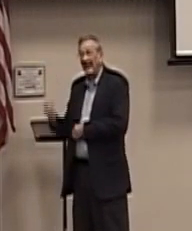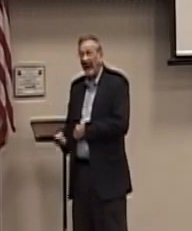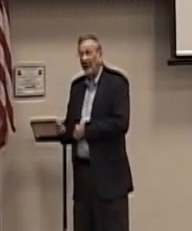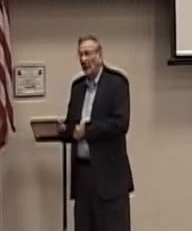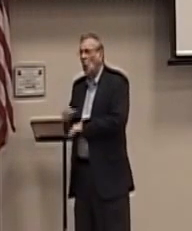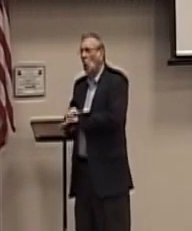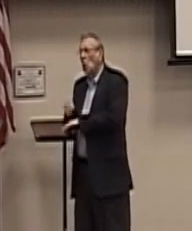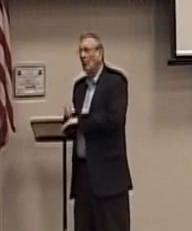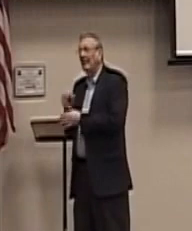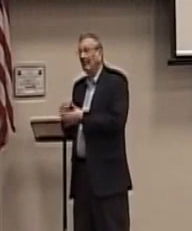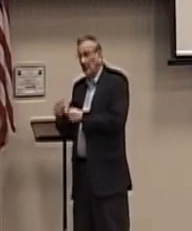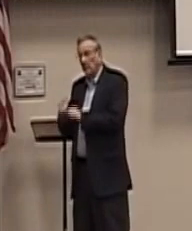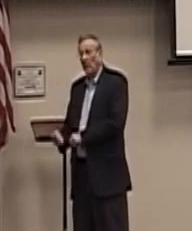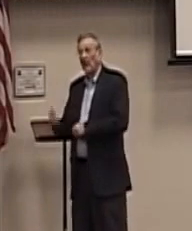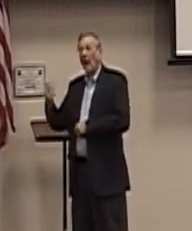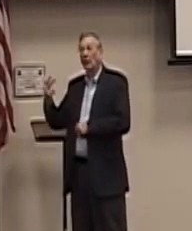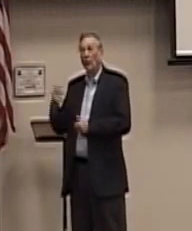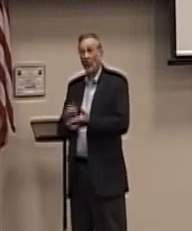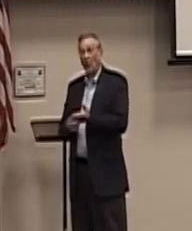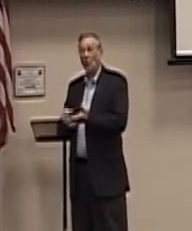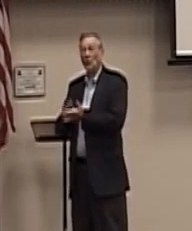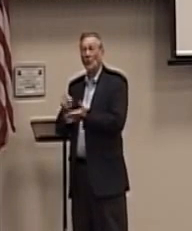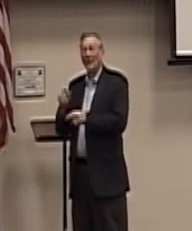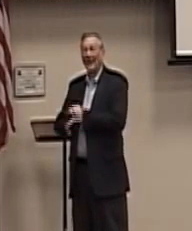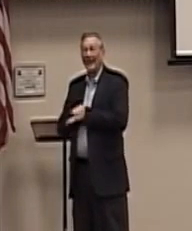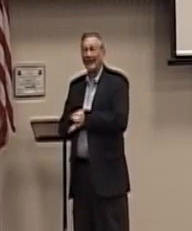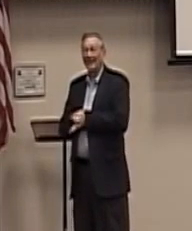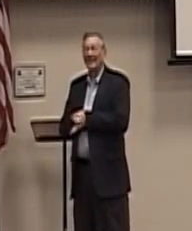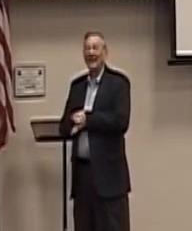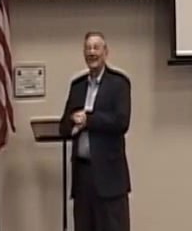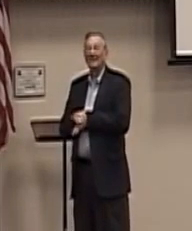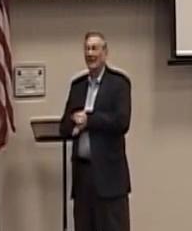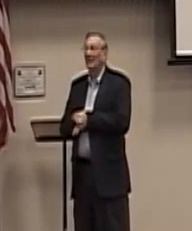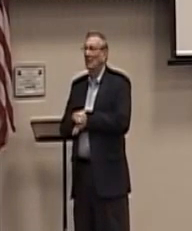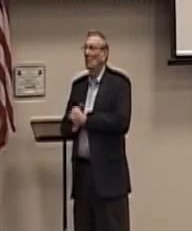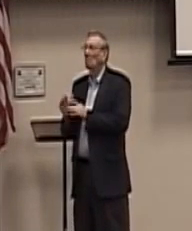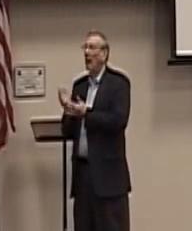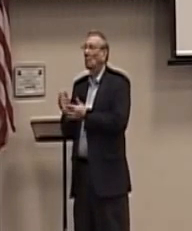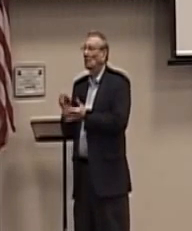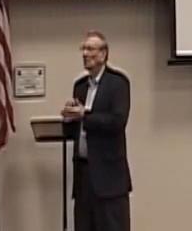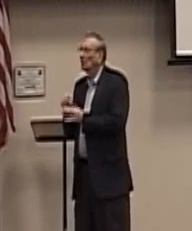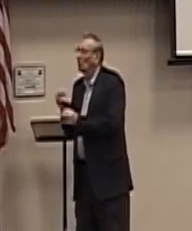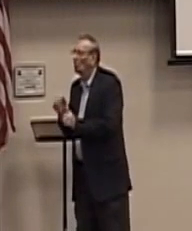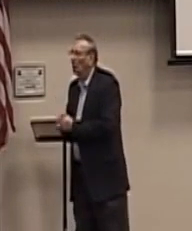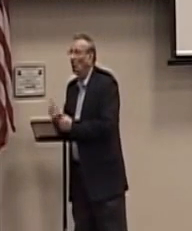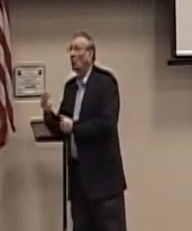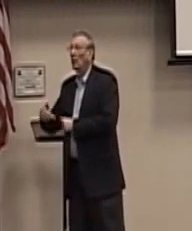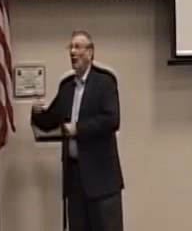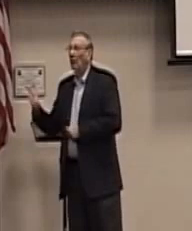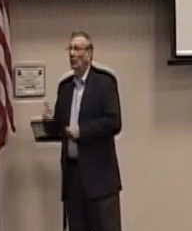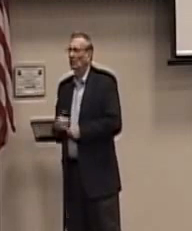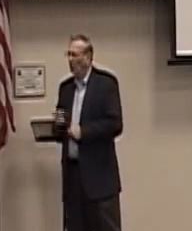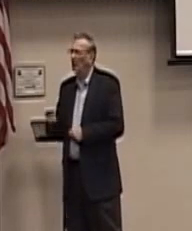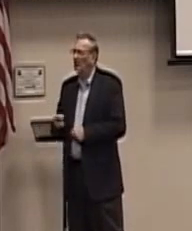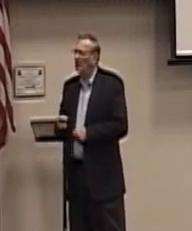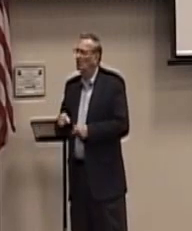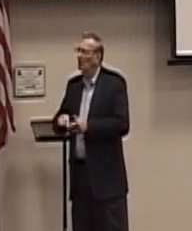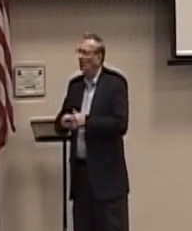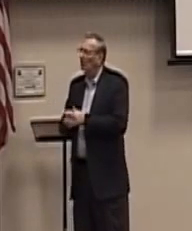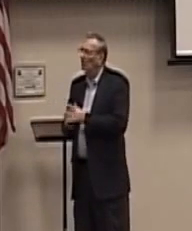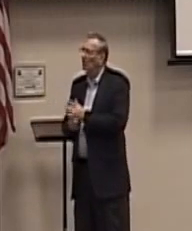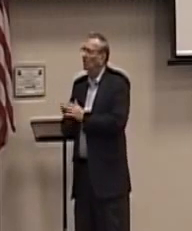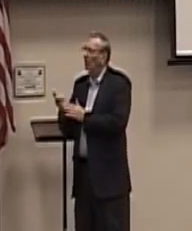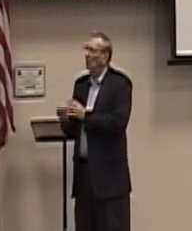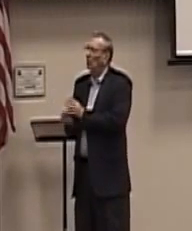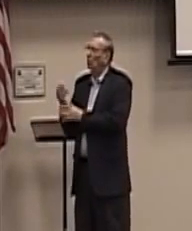He's baptized 3 of those now, and he's in Bible studies with one-on-one Bible studies with 3 others. So he's beginning to develop that and